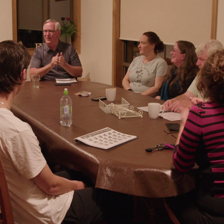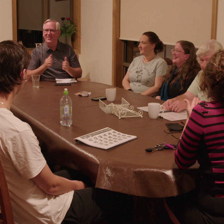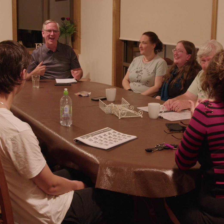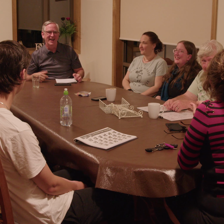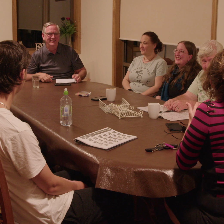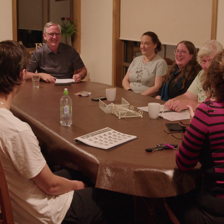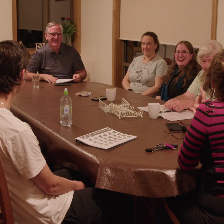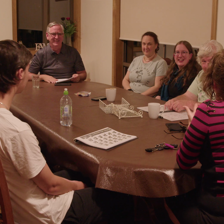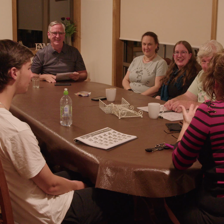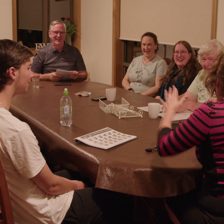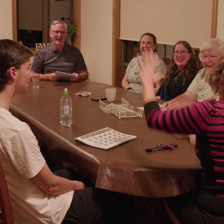most of the dishes.